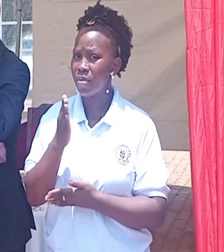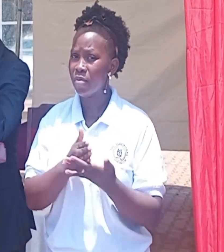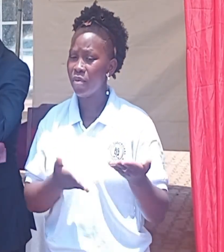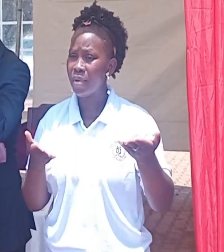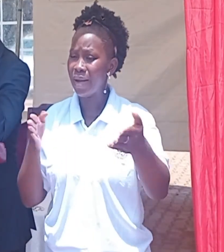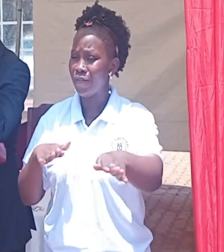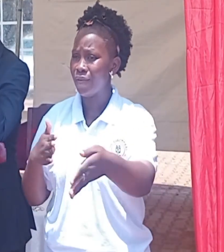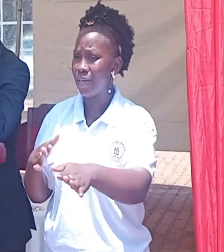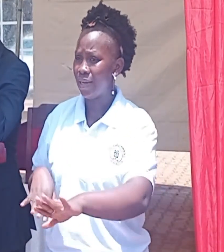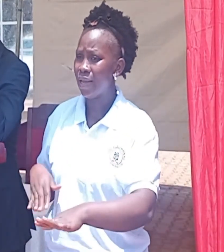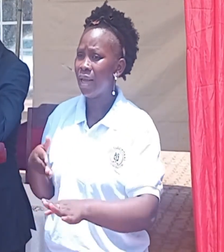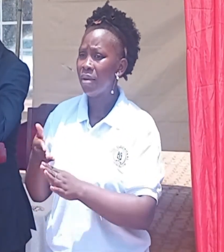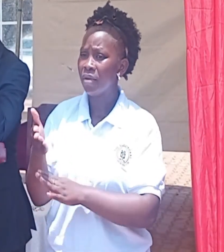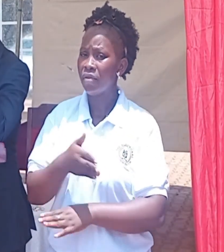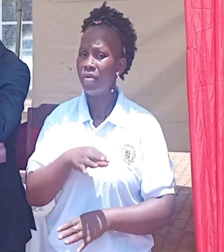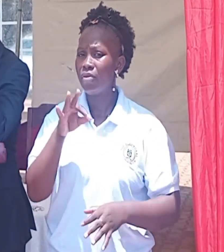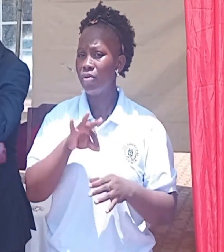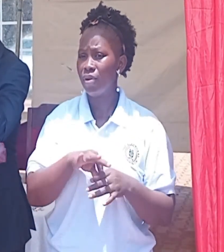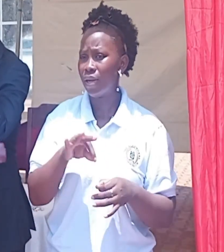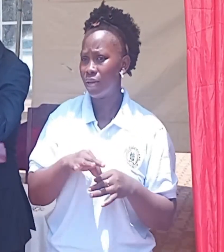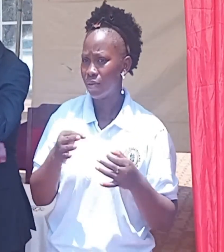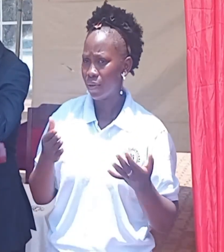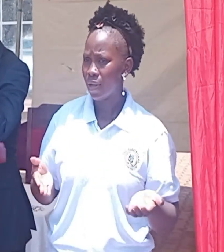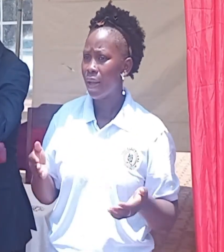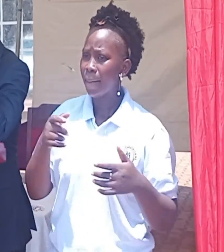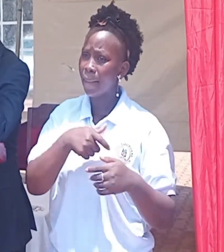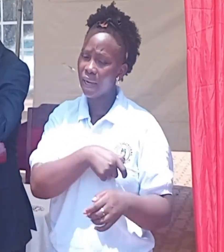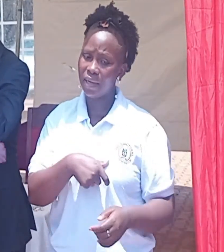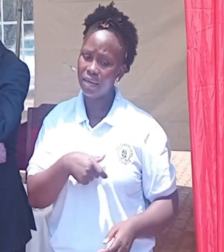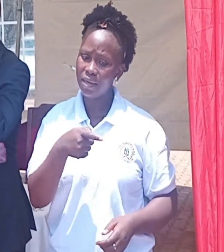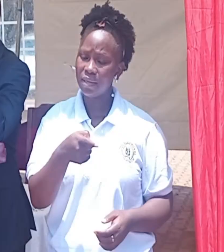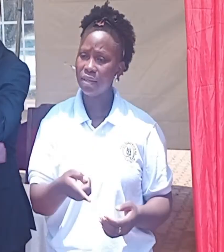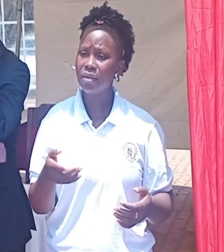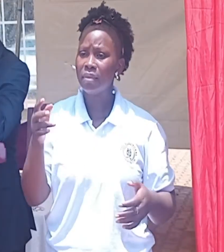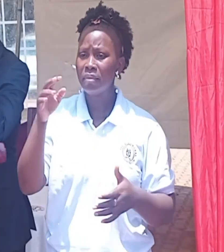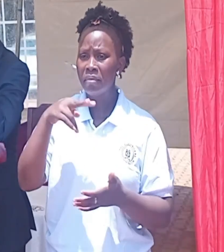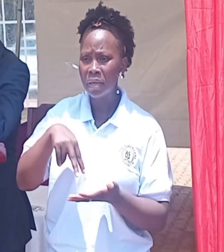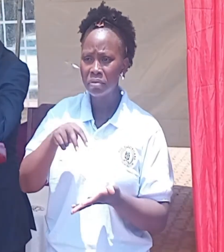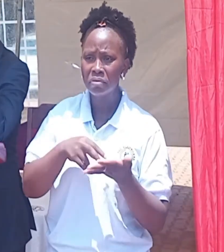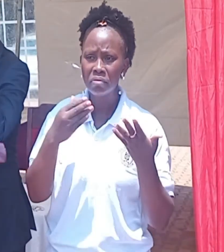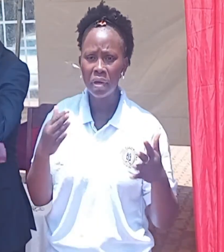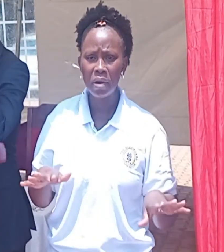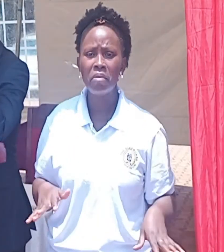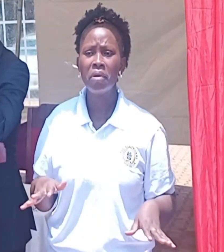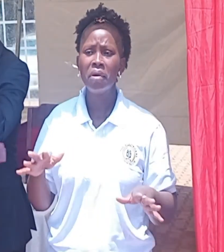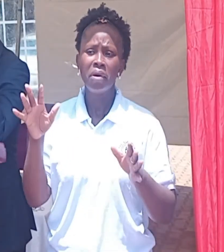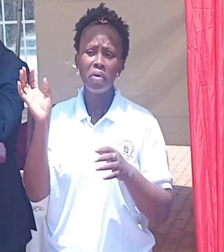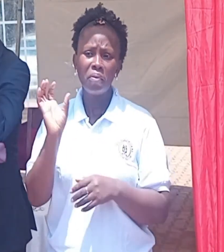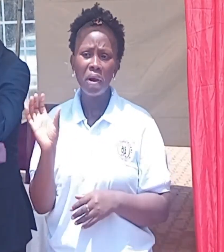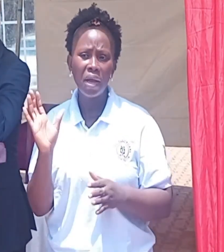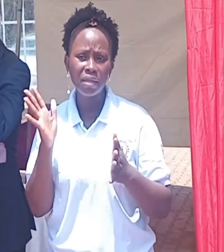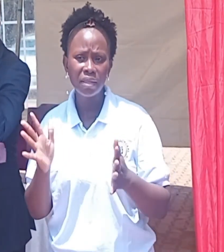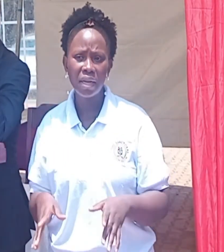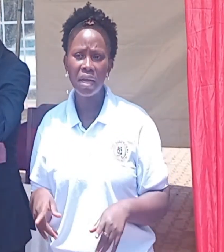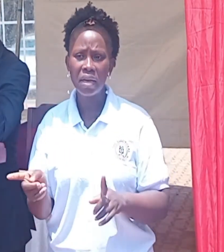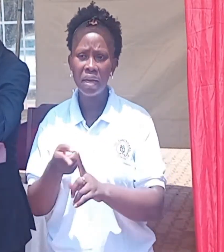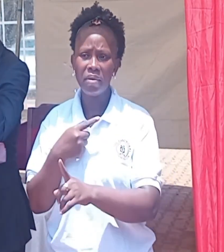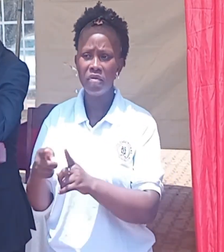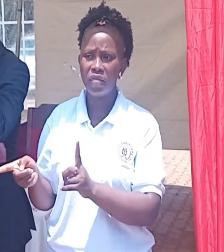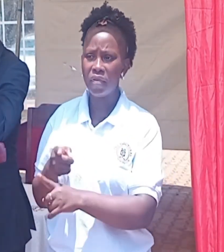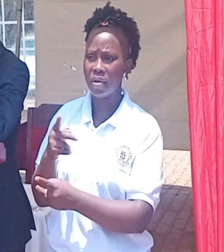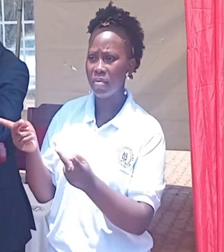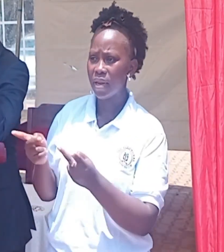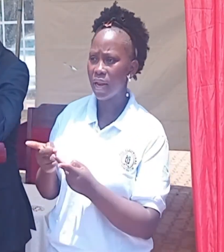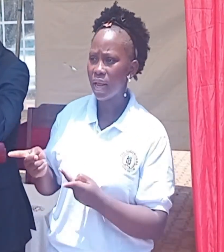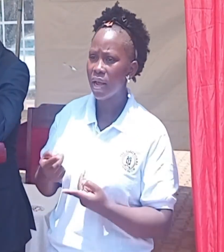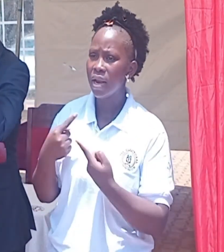abafudde n'okulonda tekunabeerawo. Babadde ba candidates basunsulwamu bwa kansala n'ebifo birala